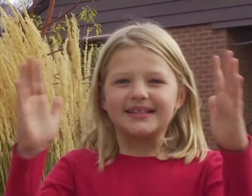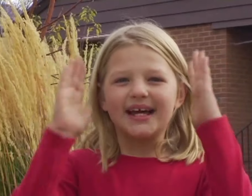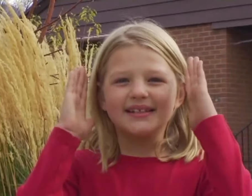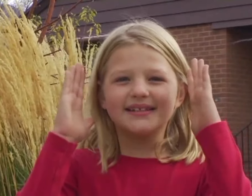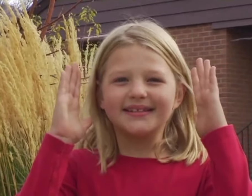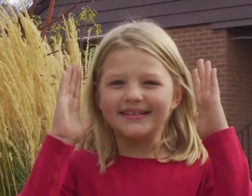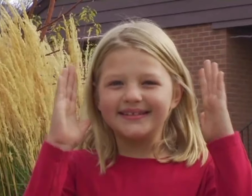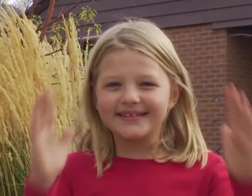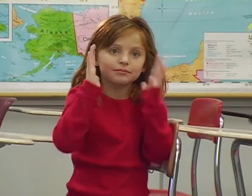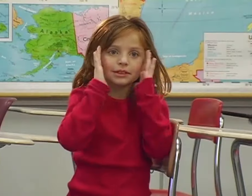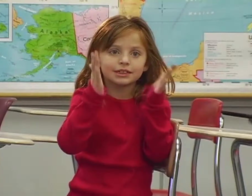Pay attention.